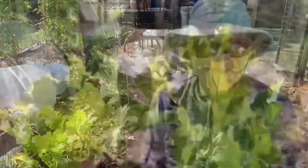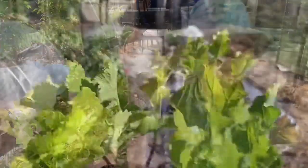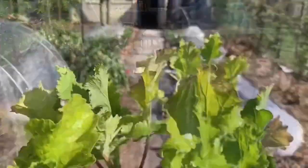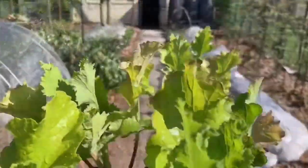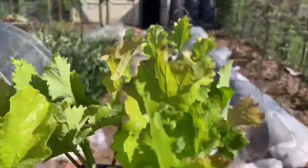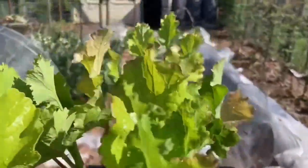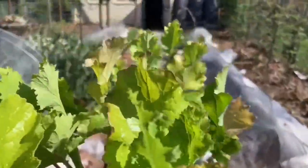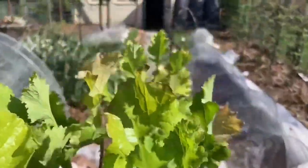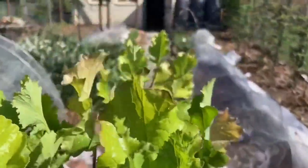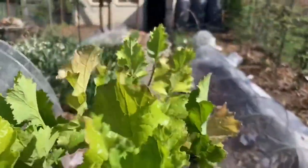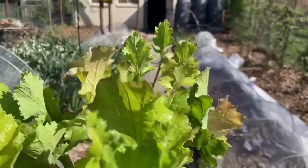let's go put them out there.